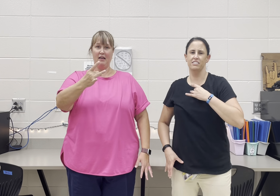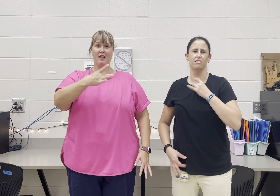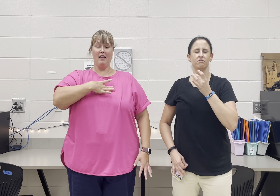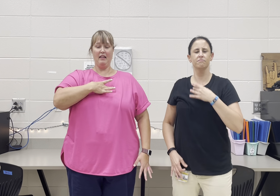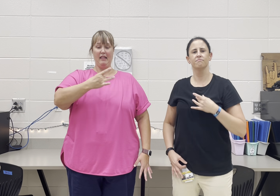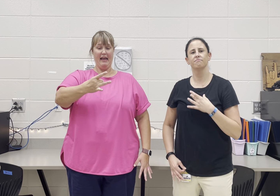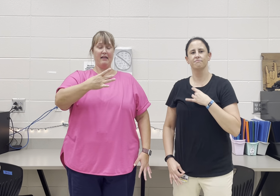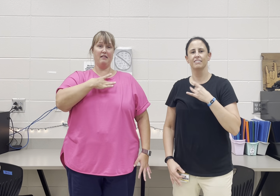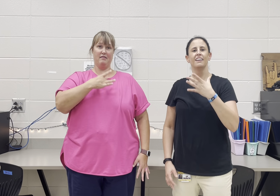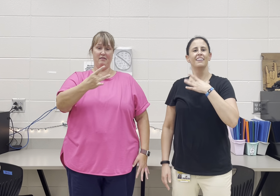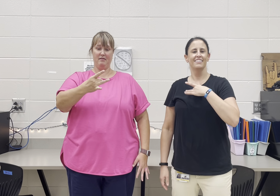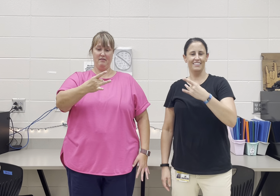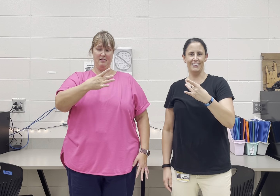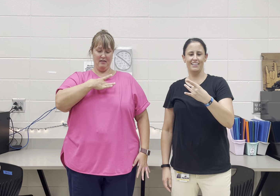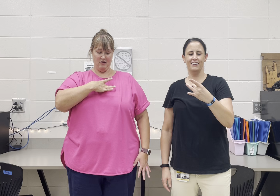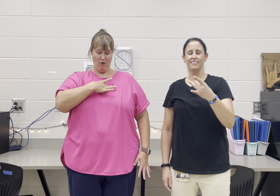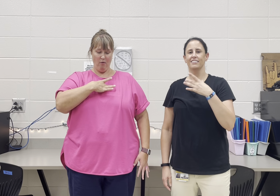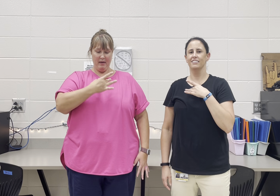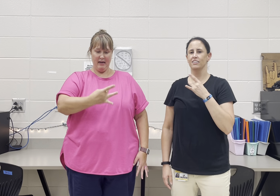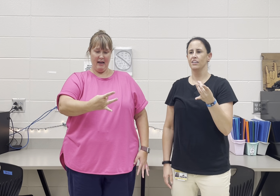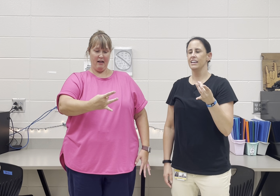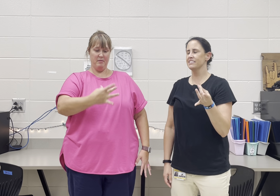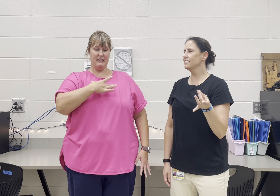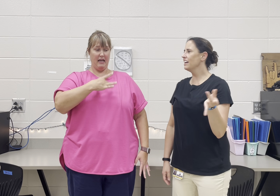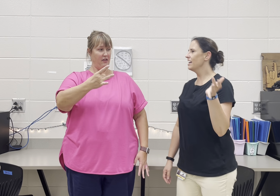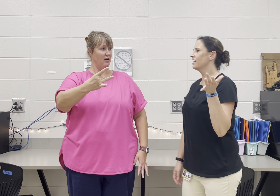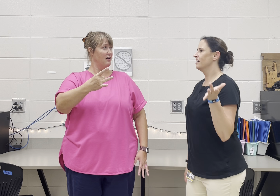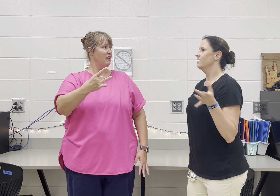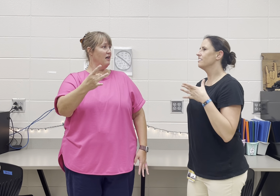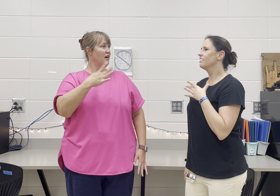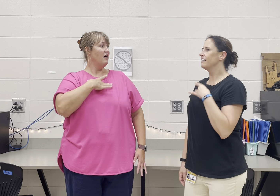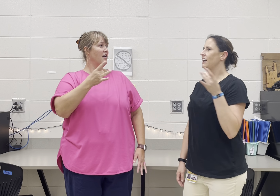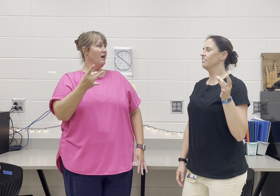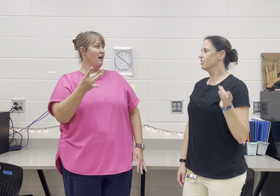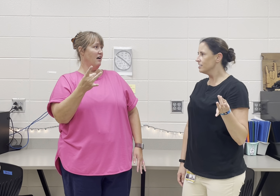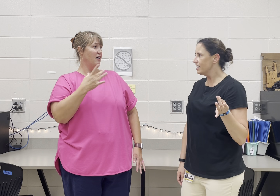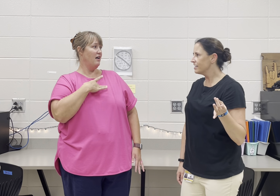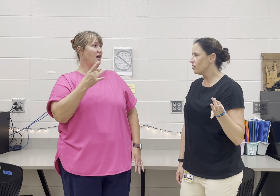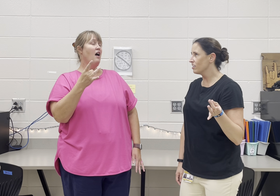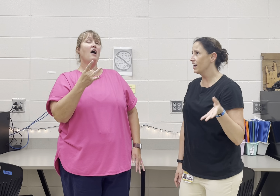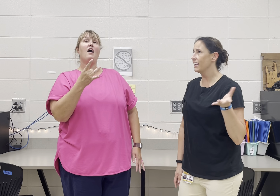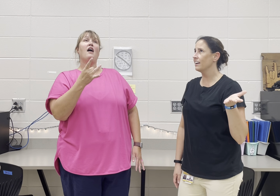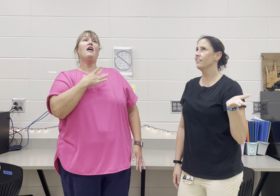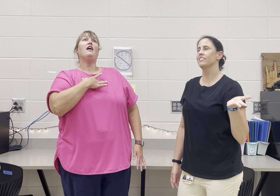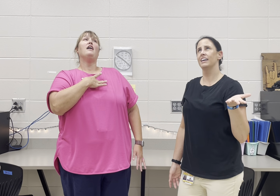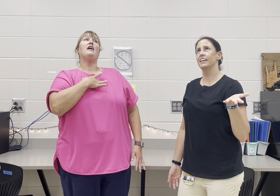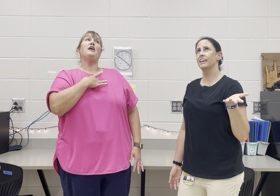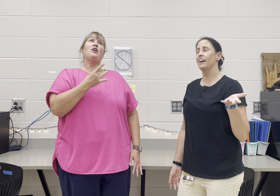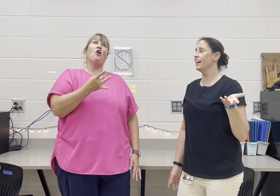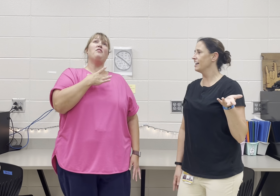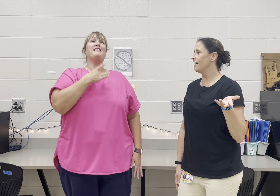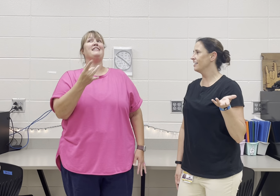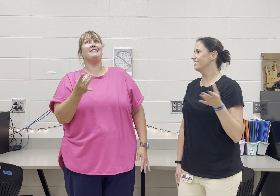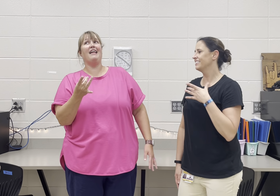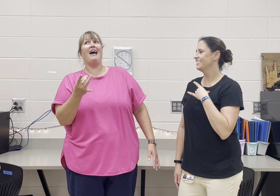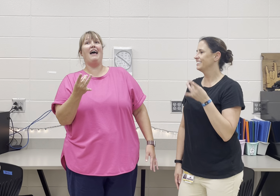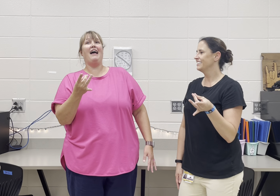don't. Like, so open and it comes Is it together. like I look alike or like No, I, this is